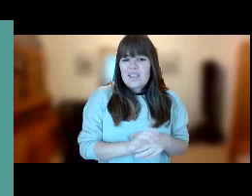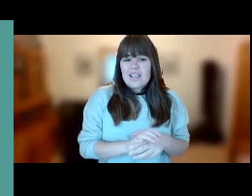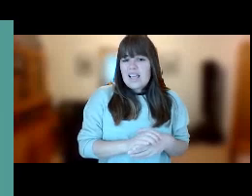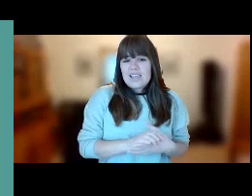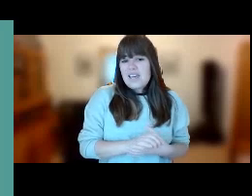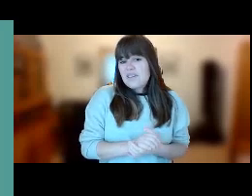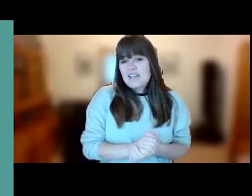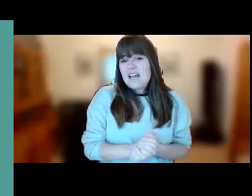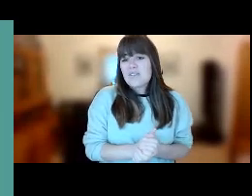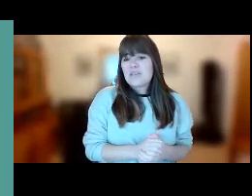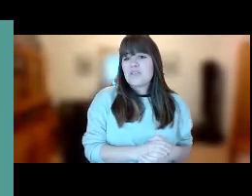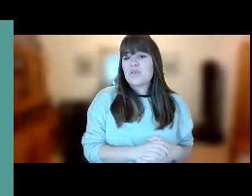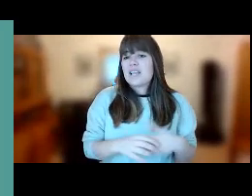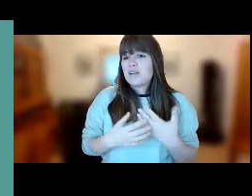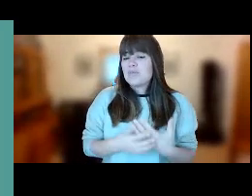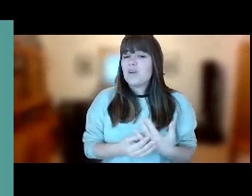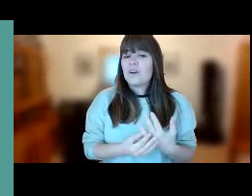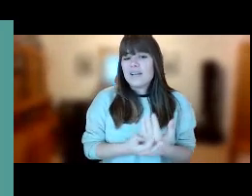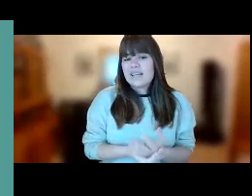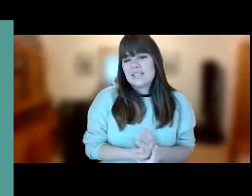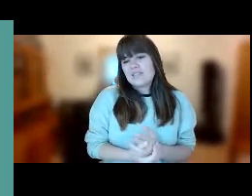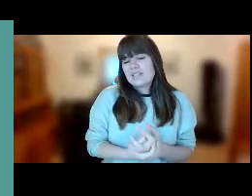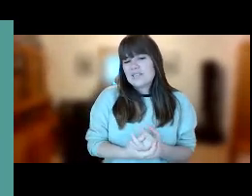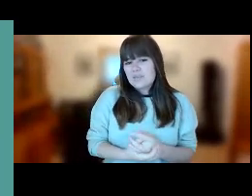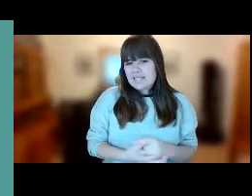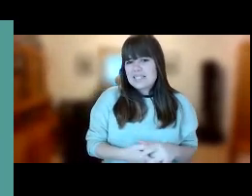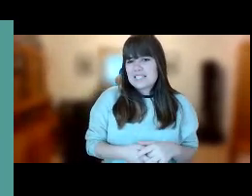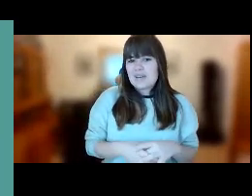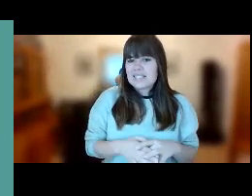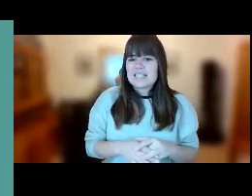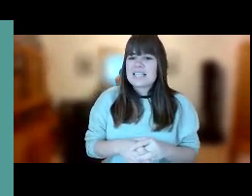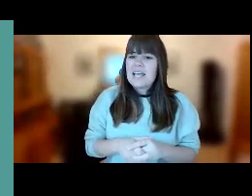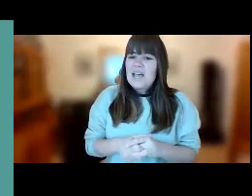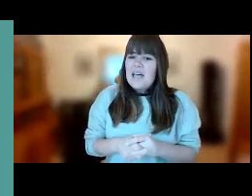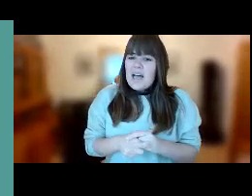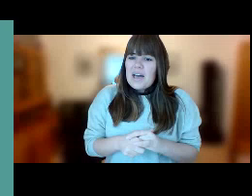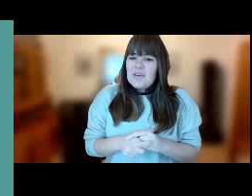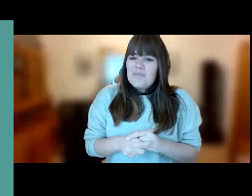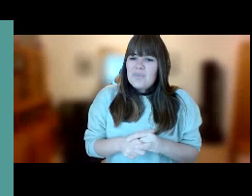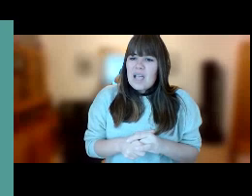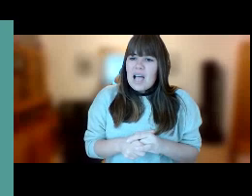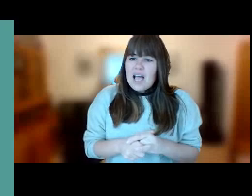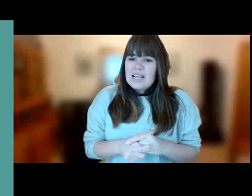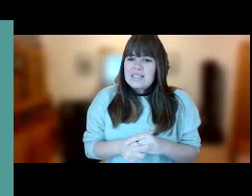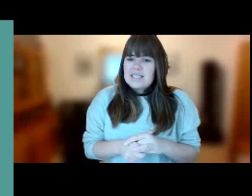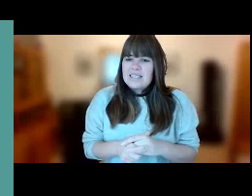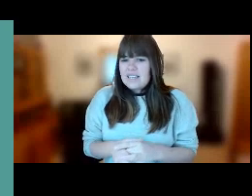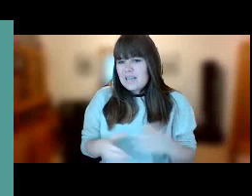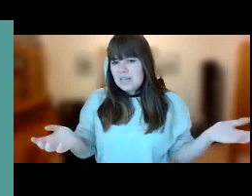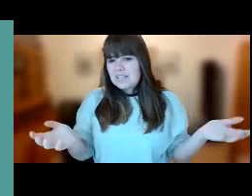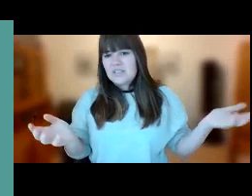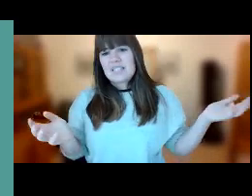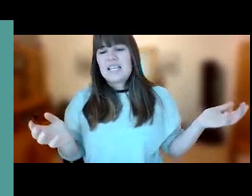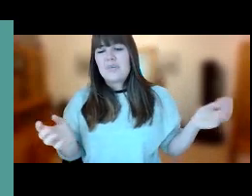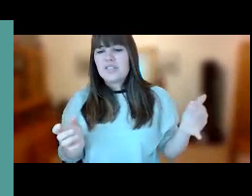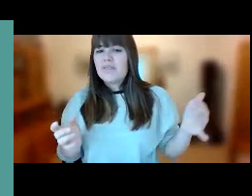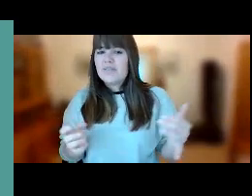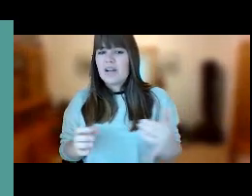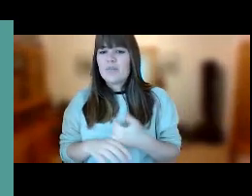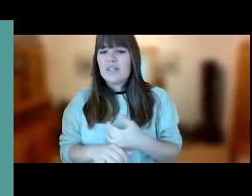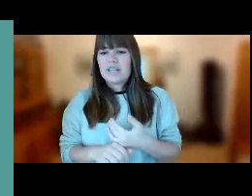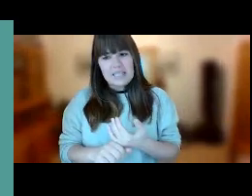and how they feel that they can belong in different places and spaces. And Makaton, as I